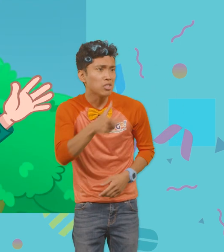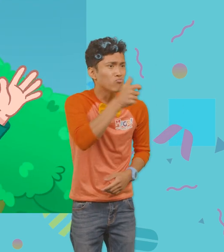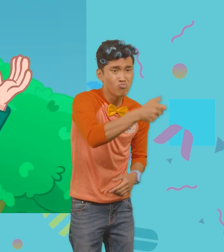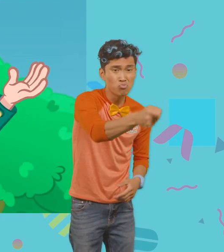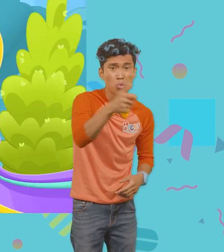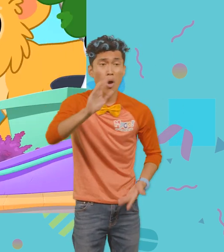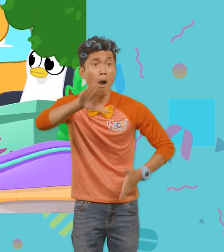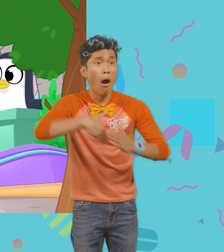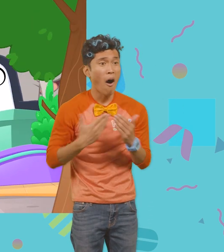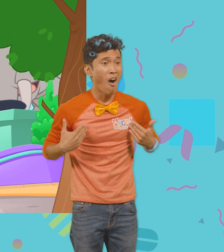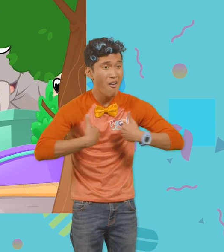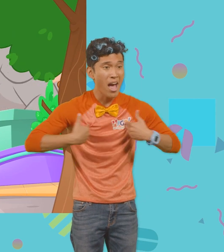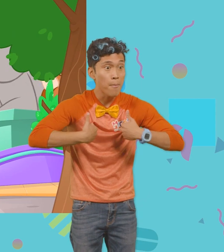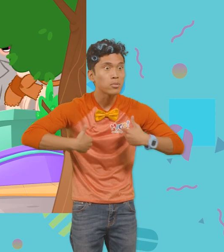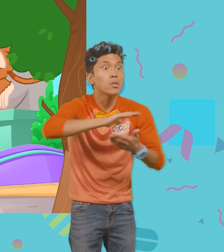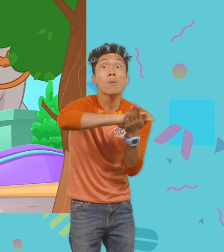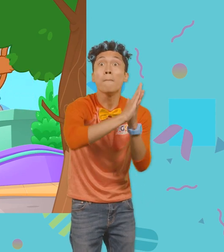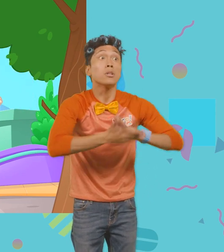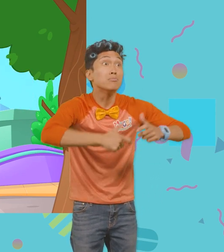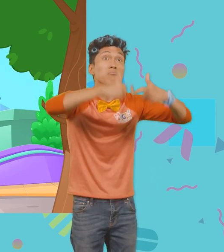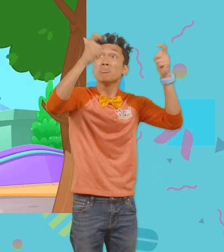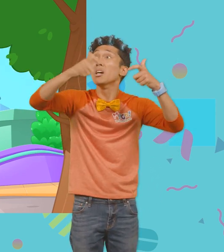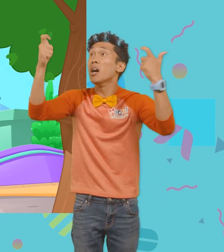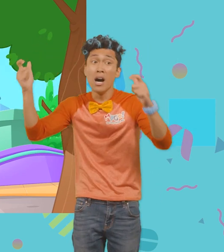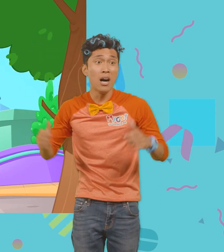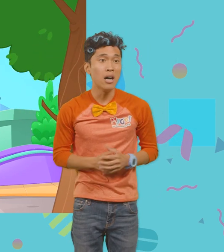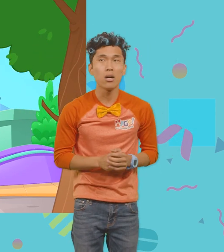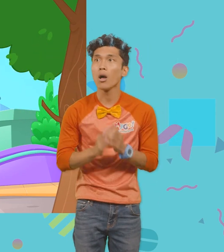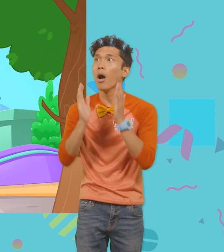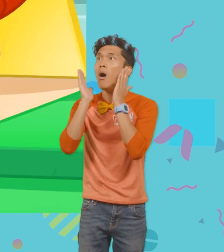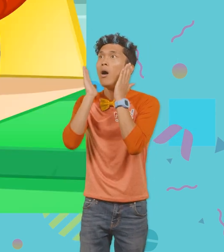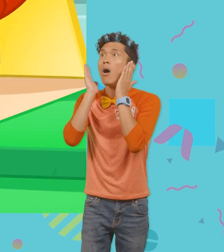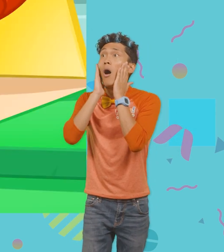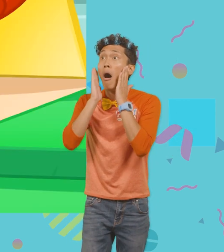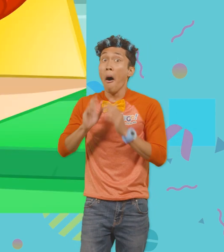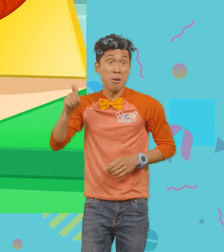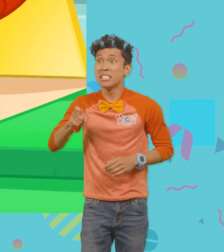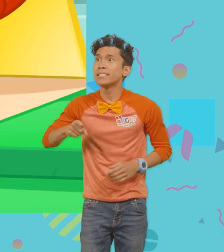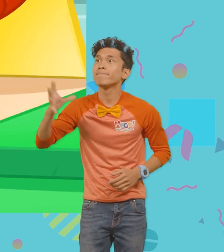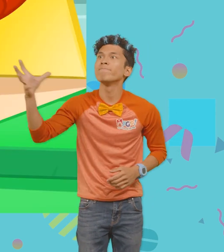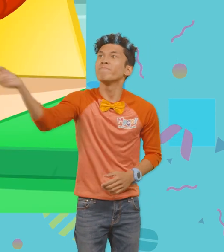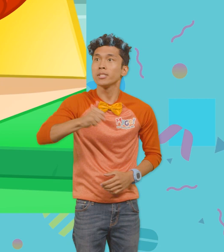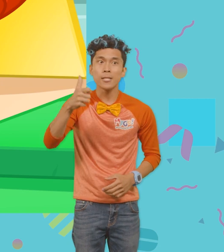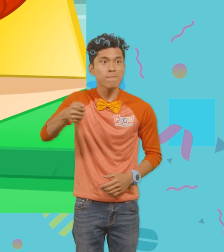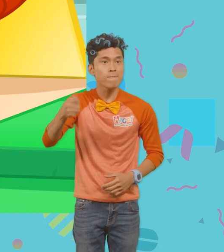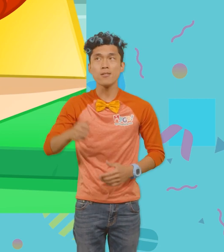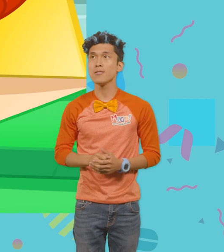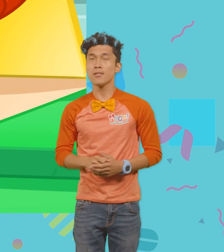are zapping all the animals into giants! Oh no! We need to get the zapper